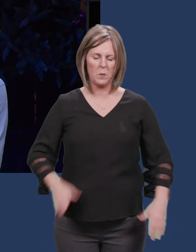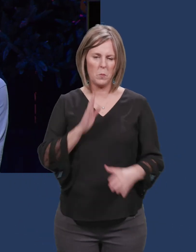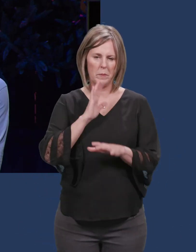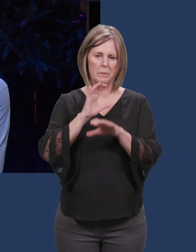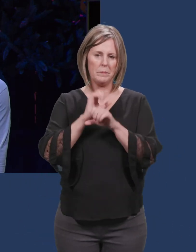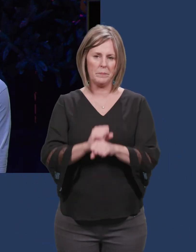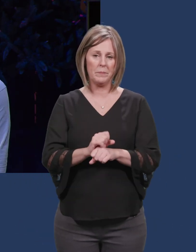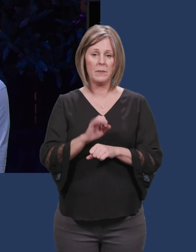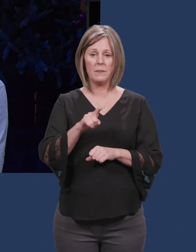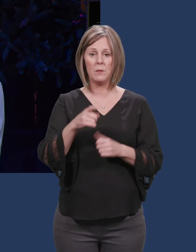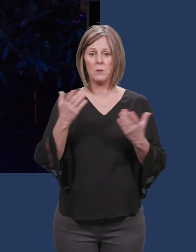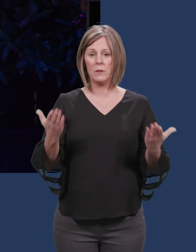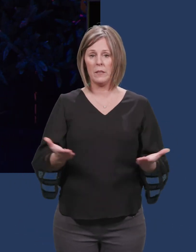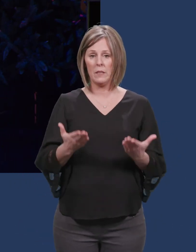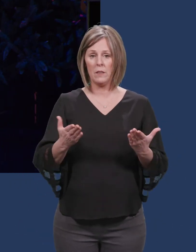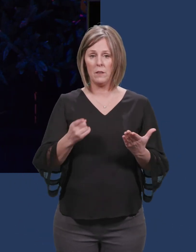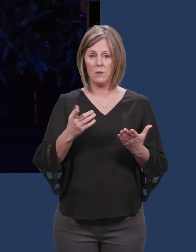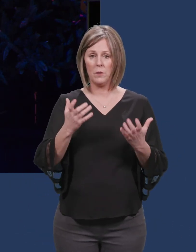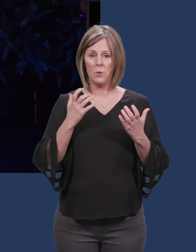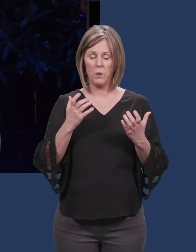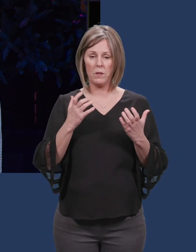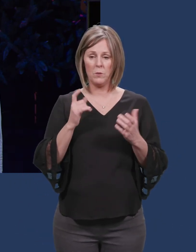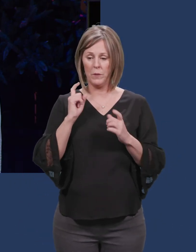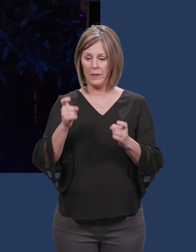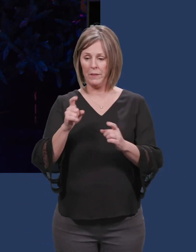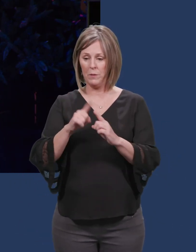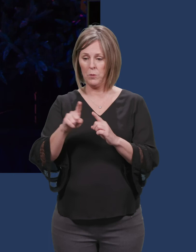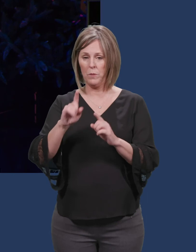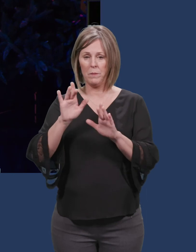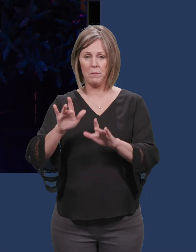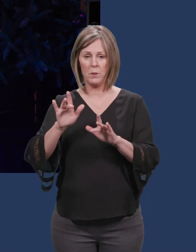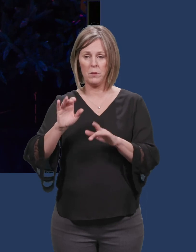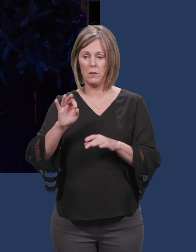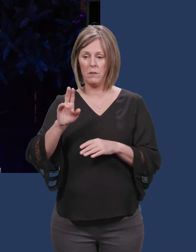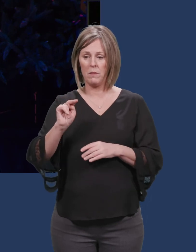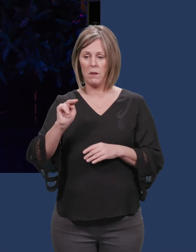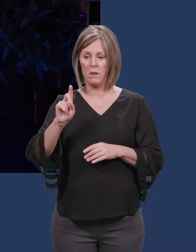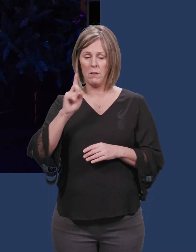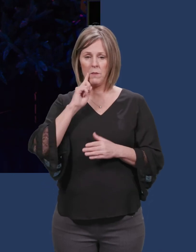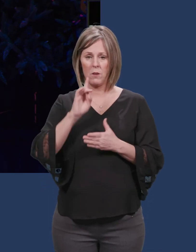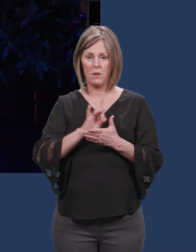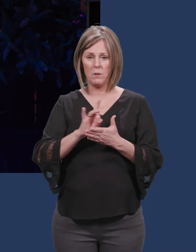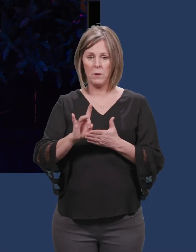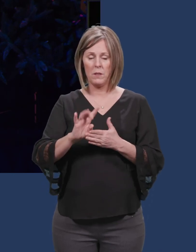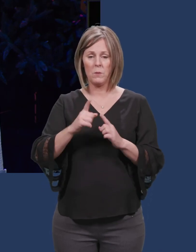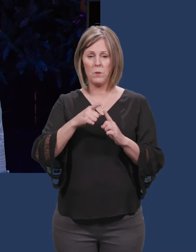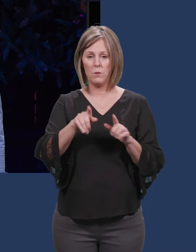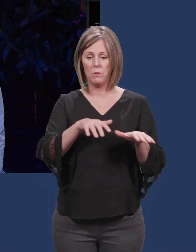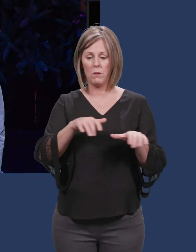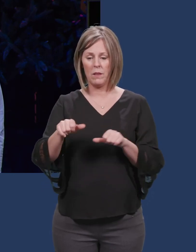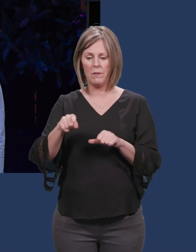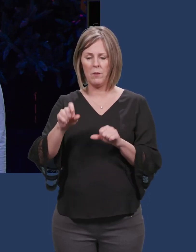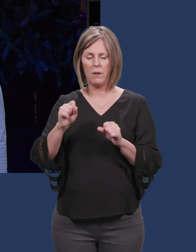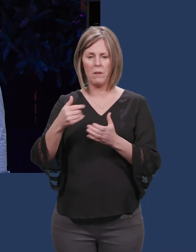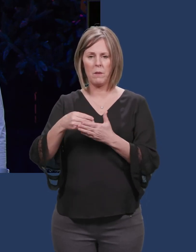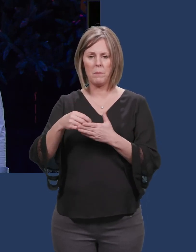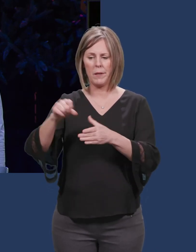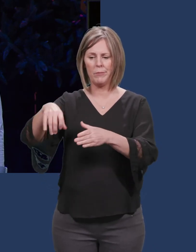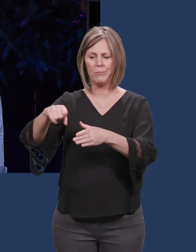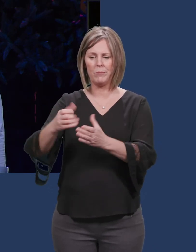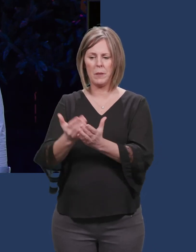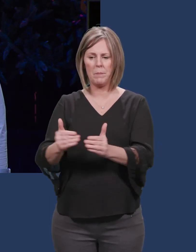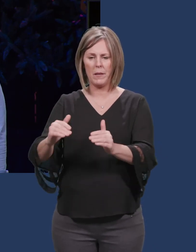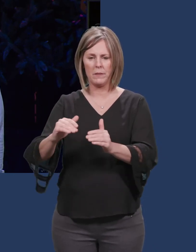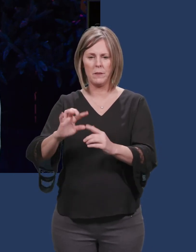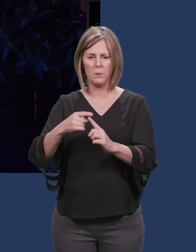If you're here in person and you want to give to the Mercy Fund over the next 8 weeks, whenever you leave, you can put some money in the basket